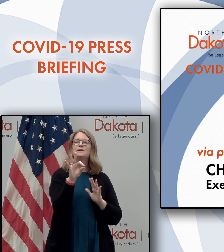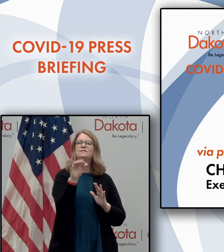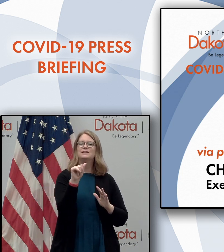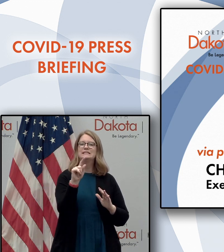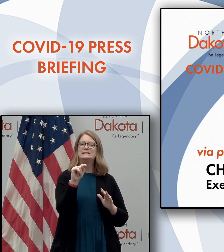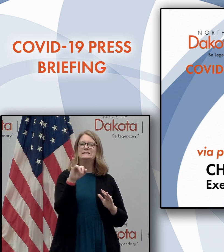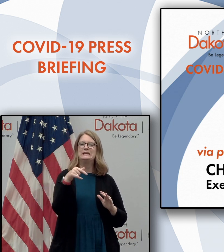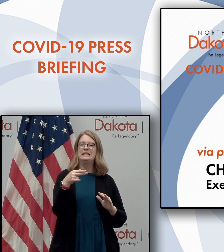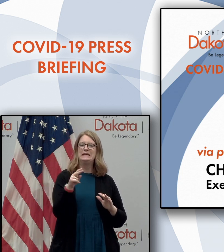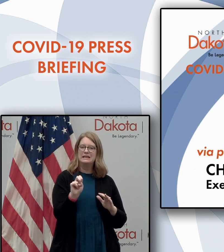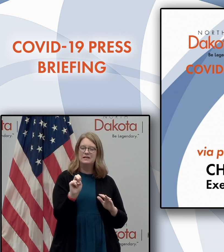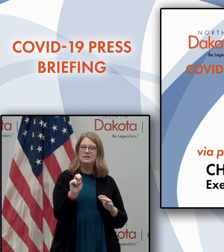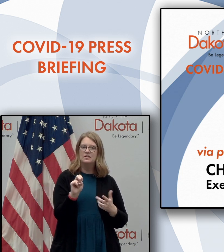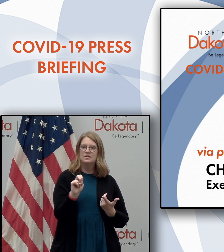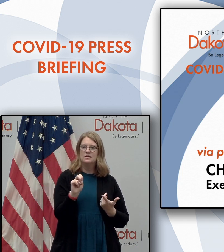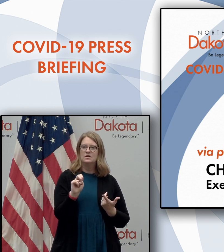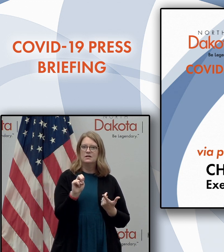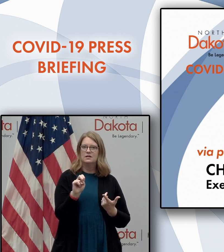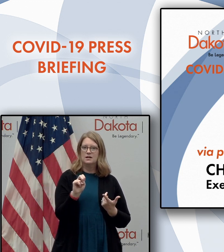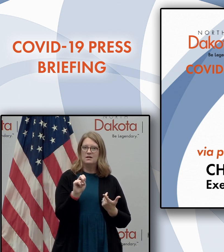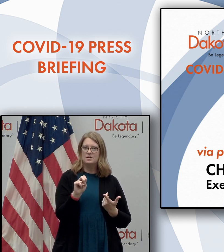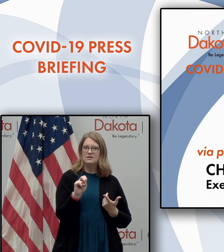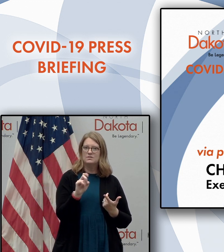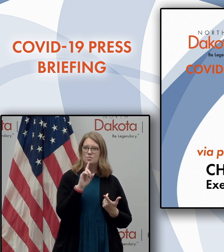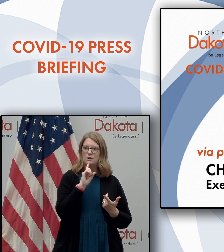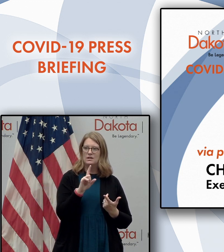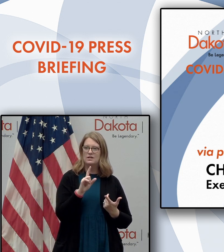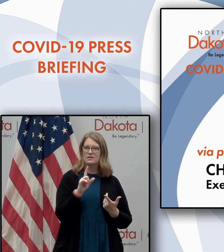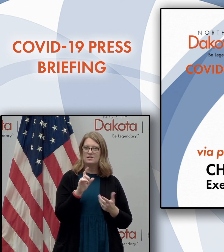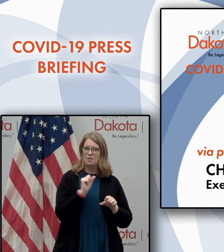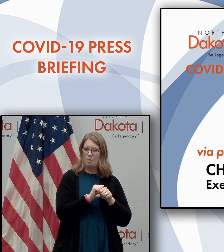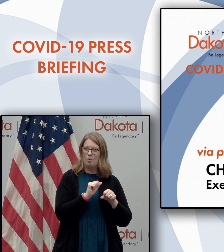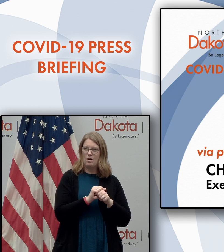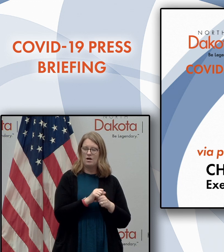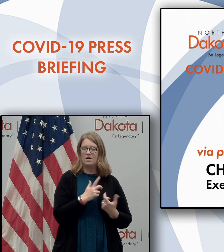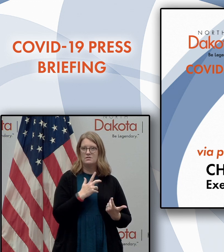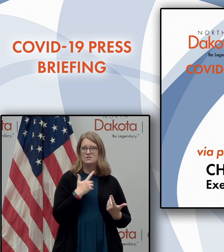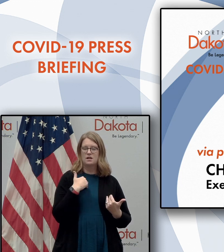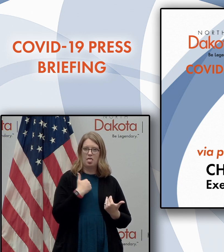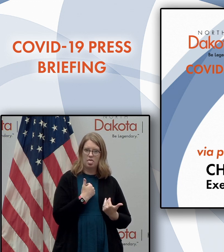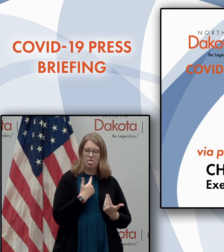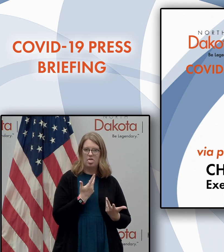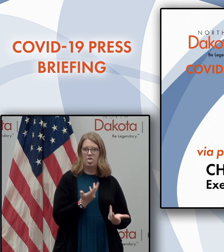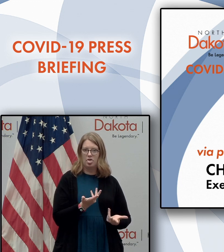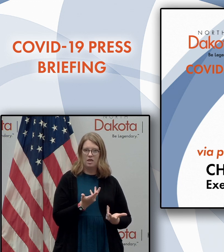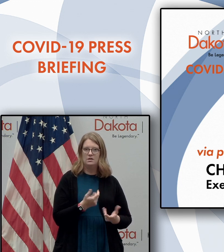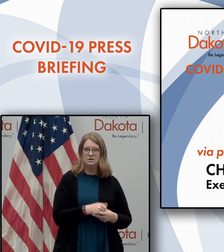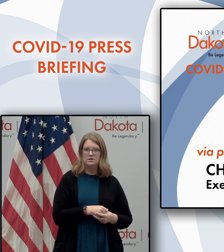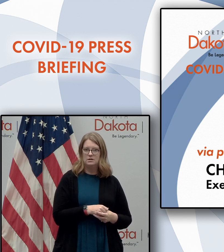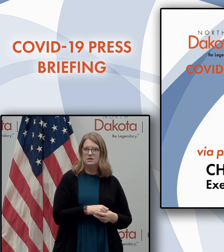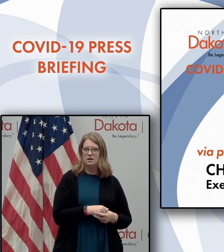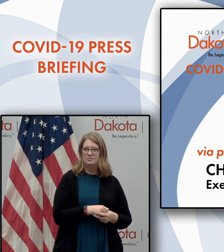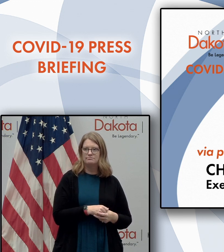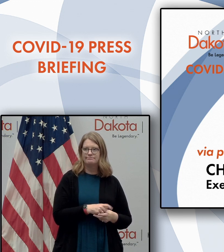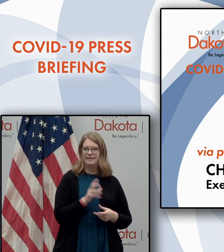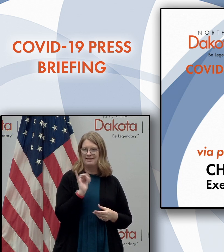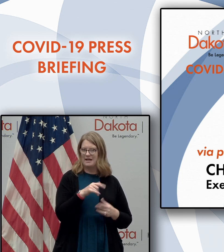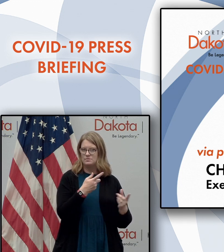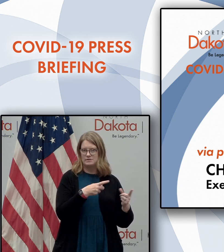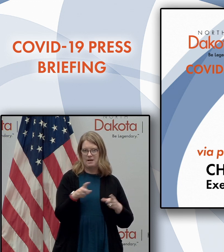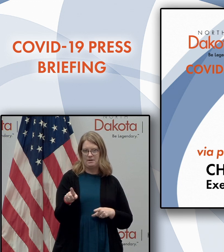care, it's the fatigue of the virus, but it's also the fatigue of the work. So that is what is going